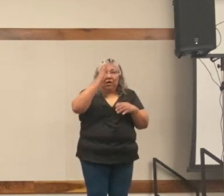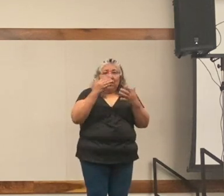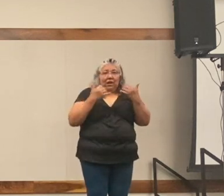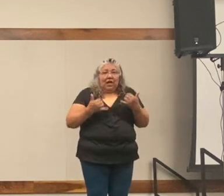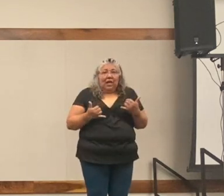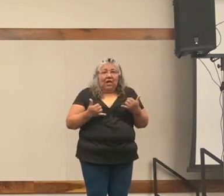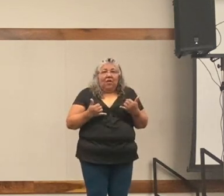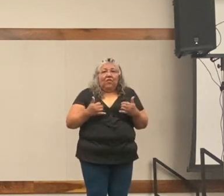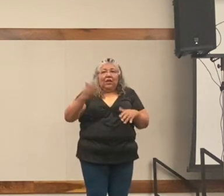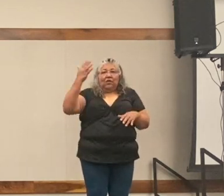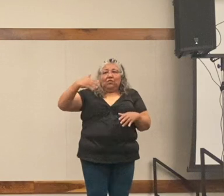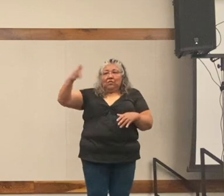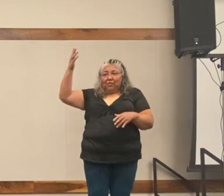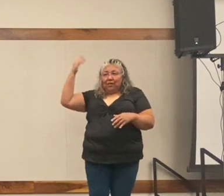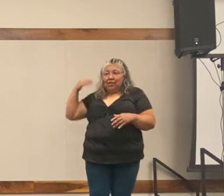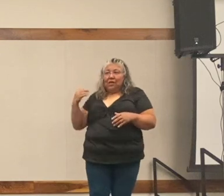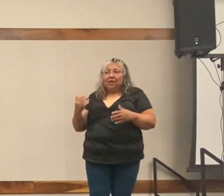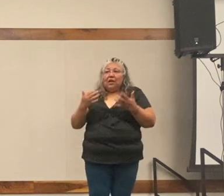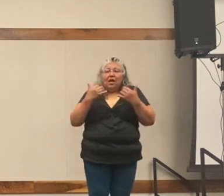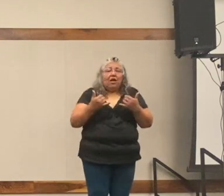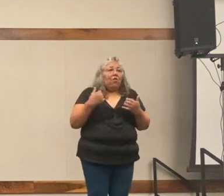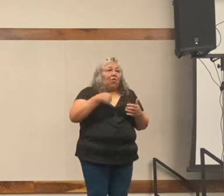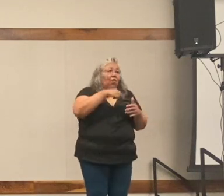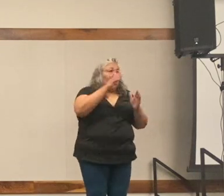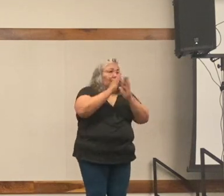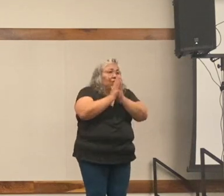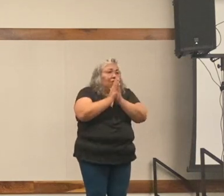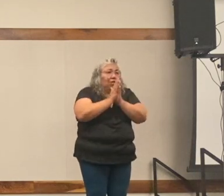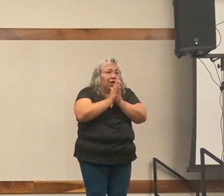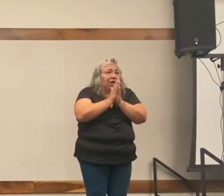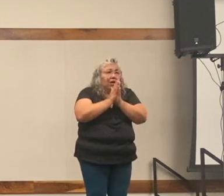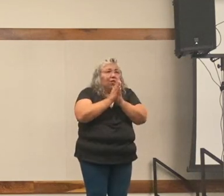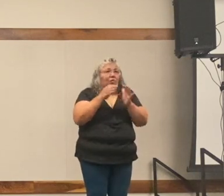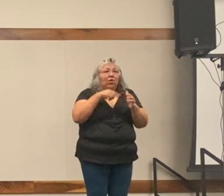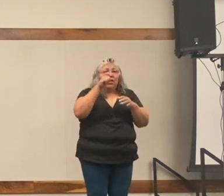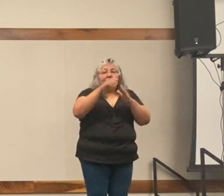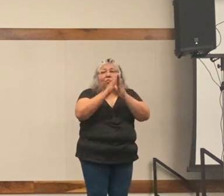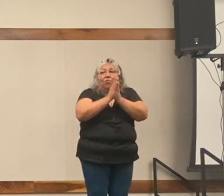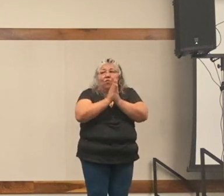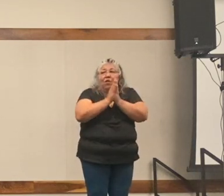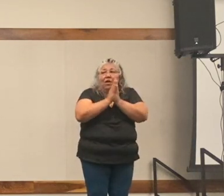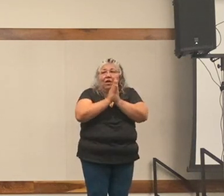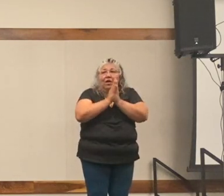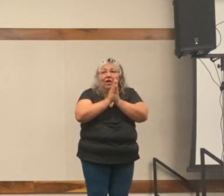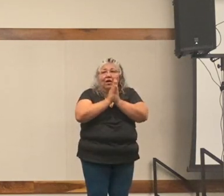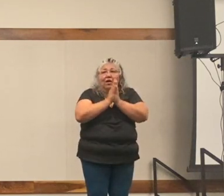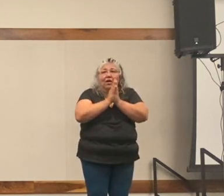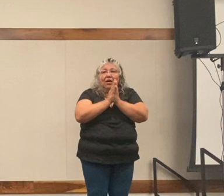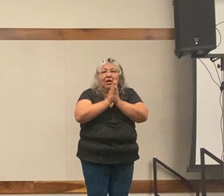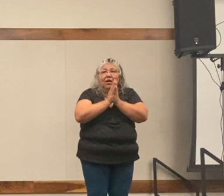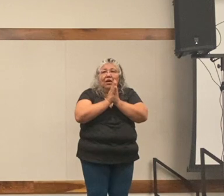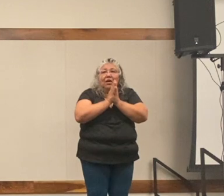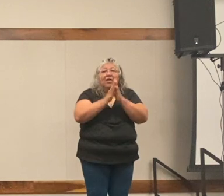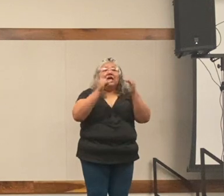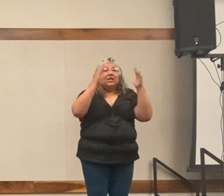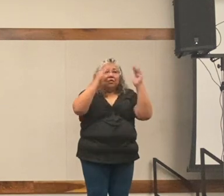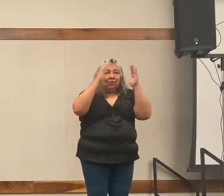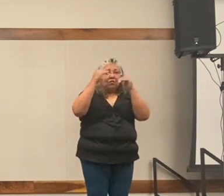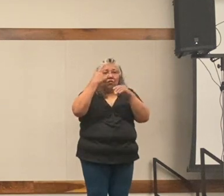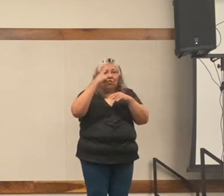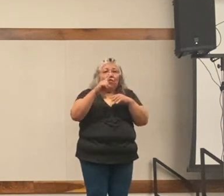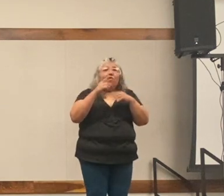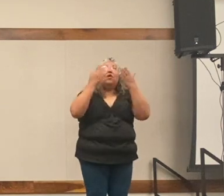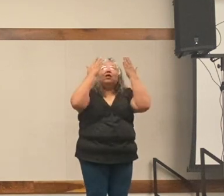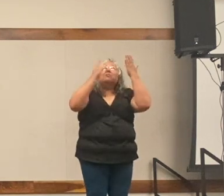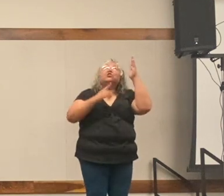that he is back then. So when we pray, we need to pray for him to, we need to pray expectantly for him to